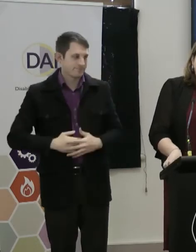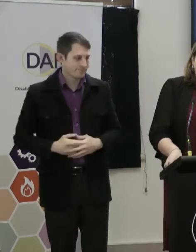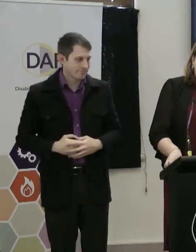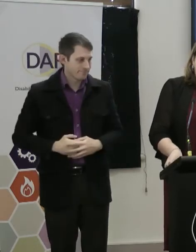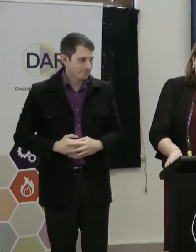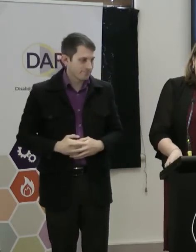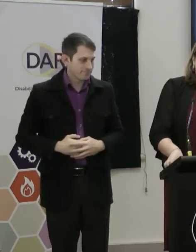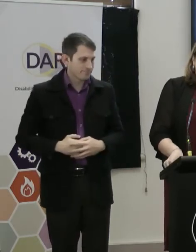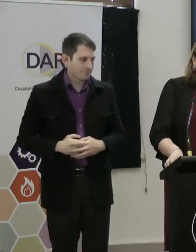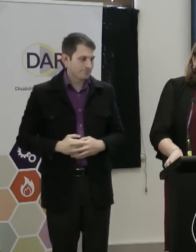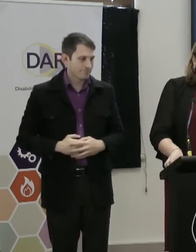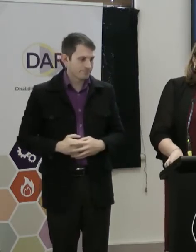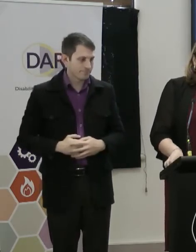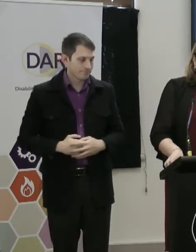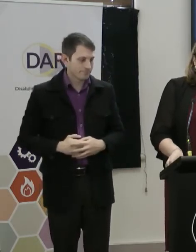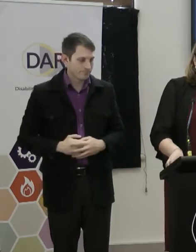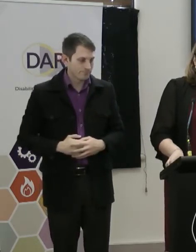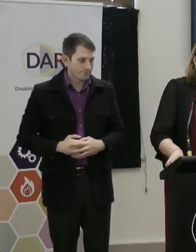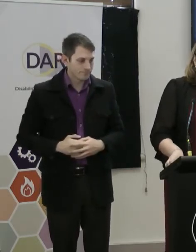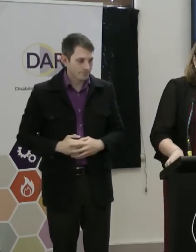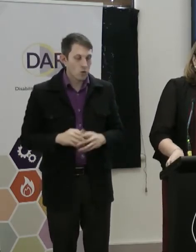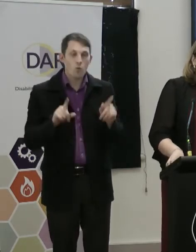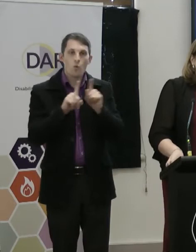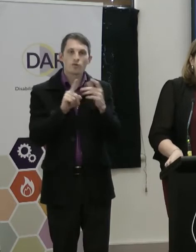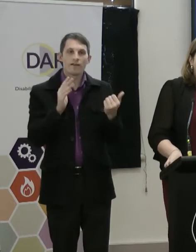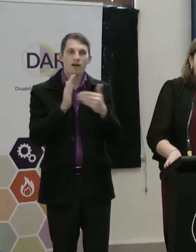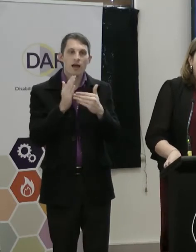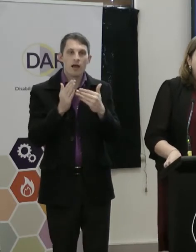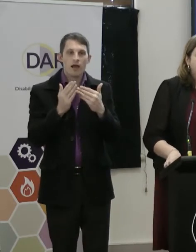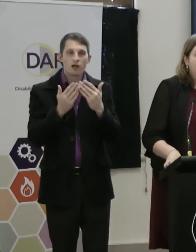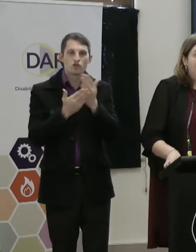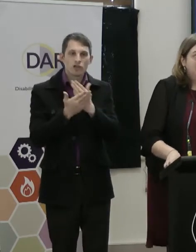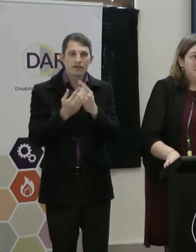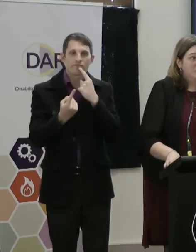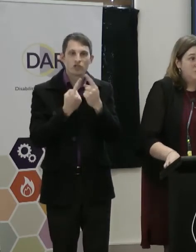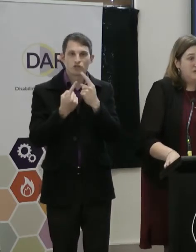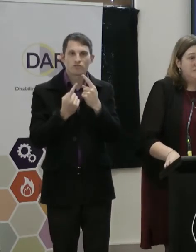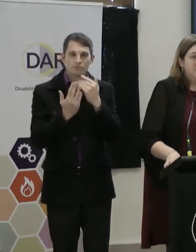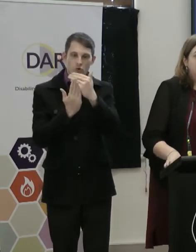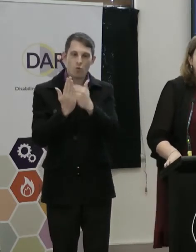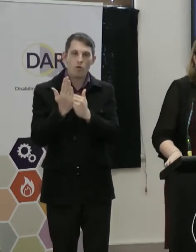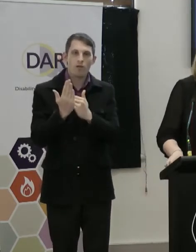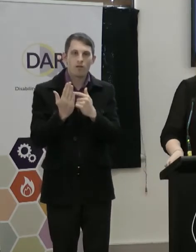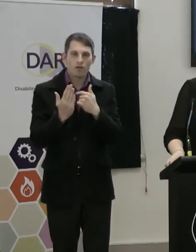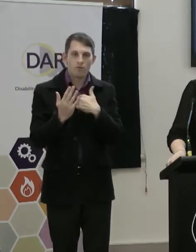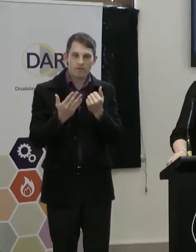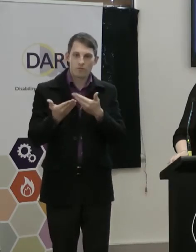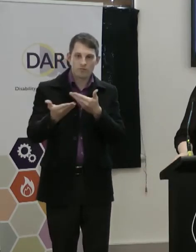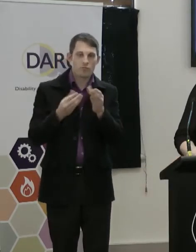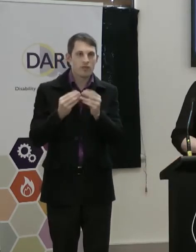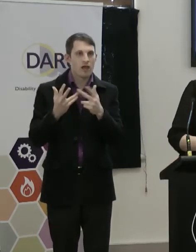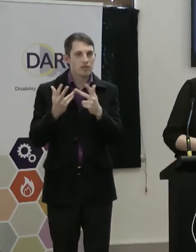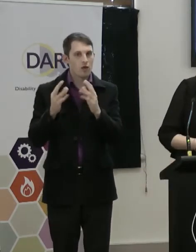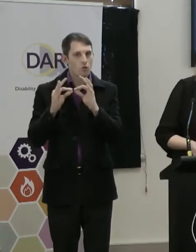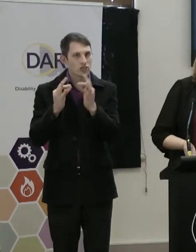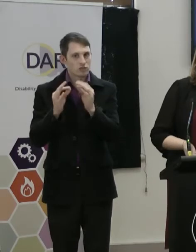We also have a number of information sharing protocols that we have in place between us and other organisations such as the NDIA,